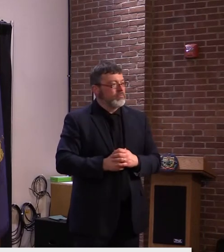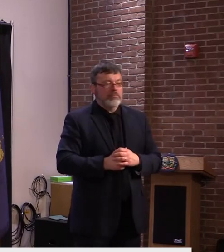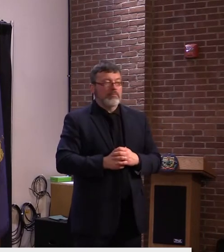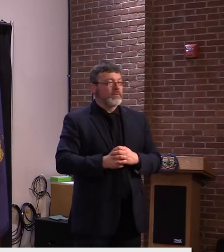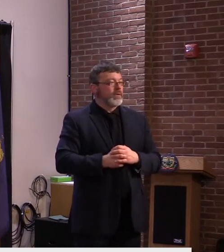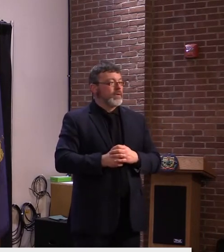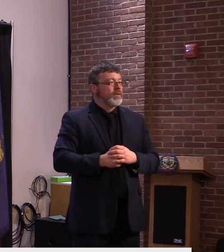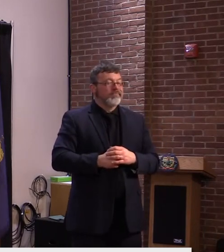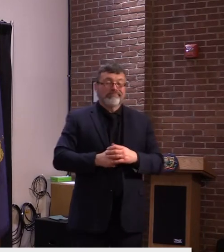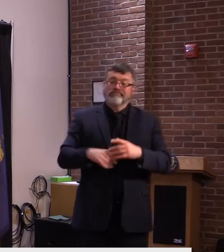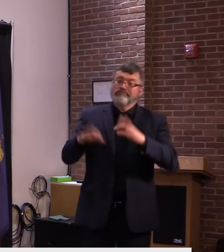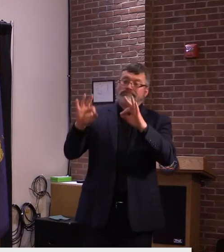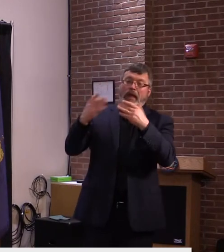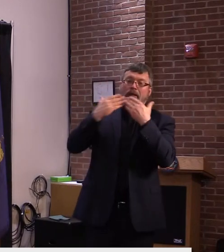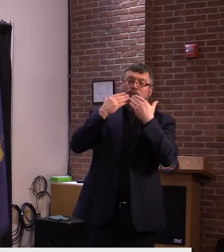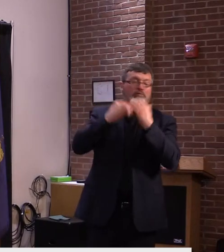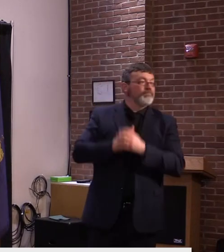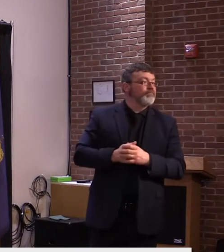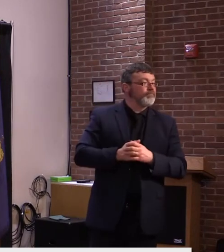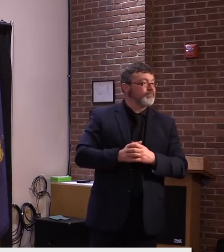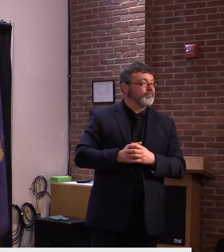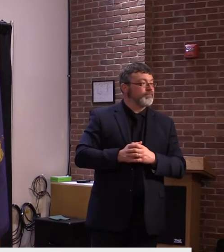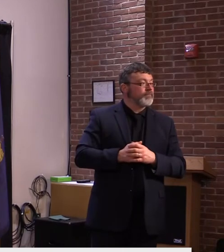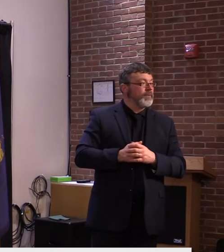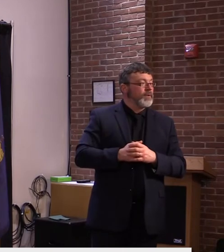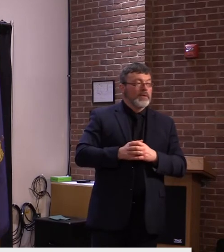Thank you. This morning, Commissioner